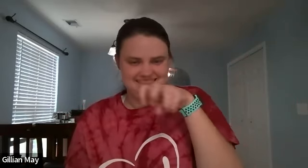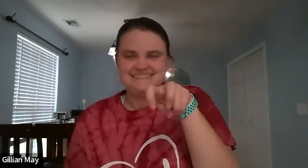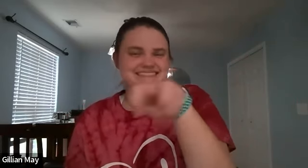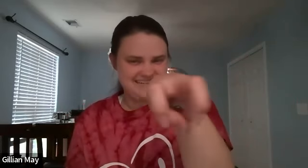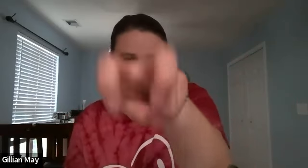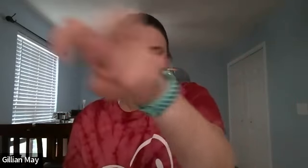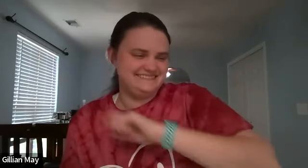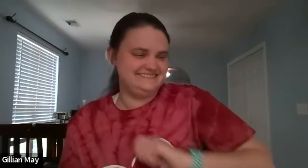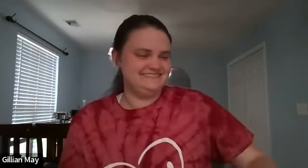Snake.